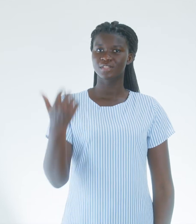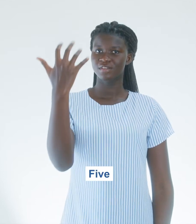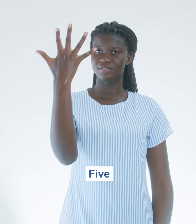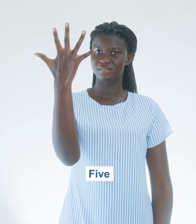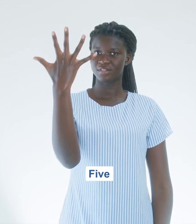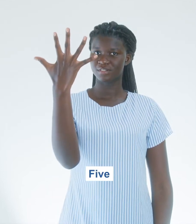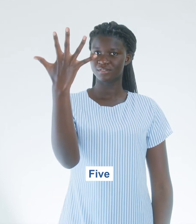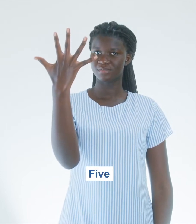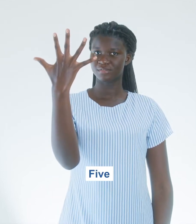5,